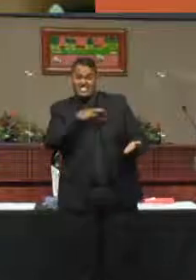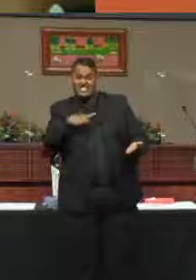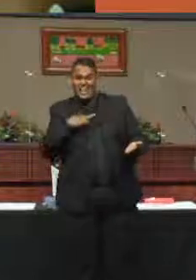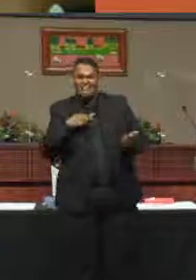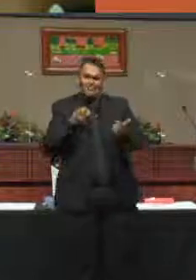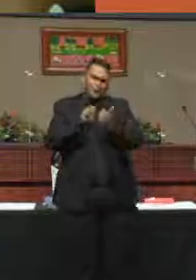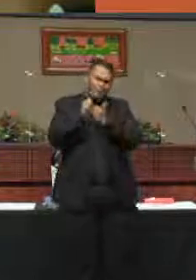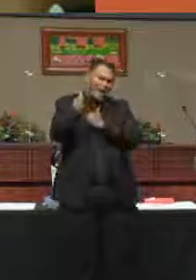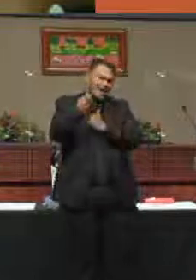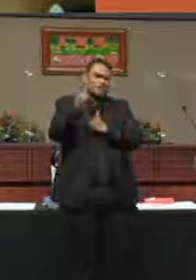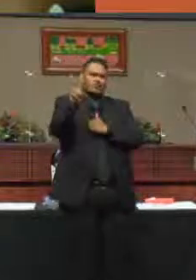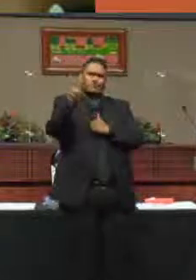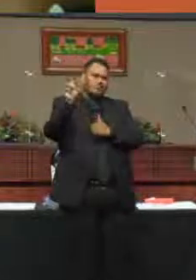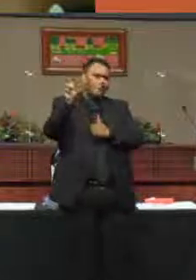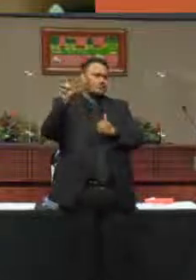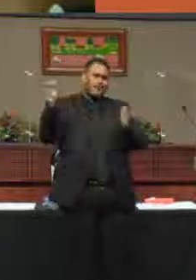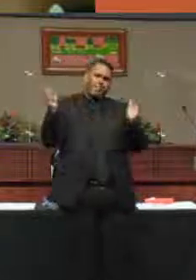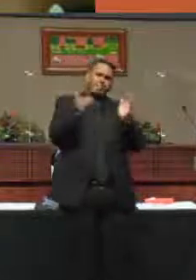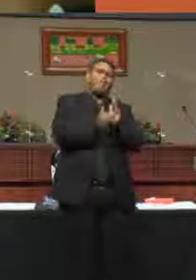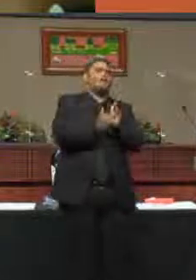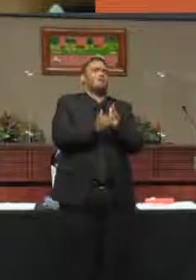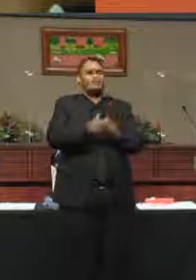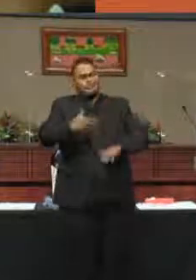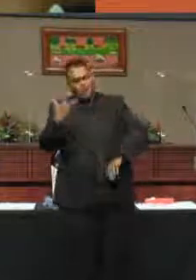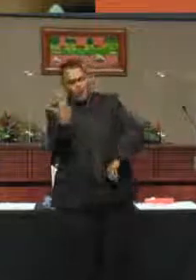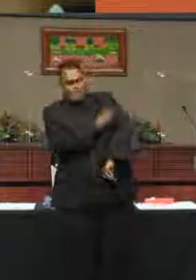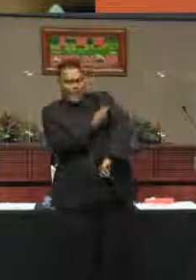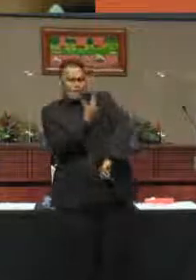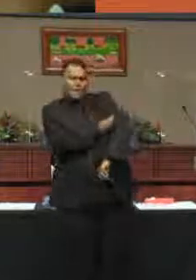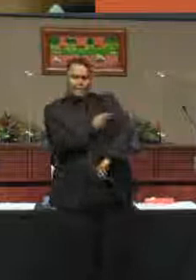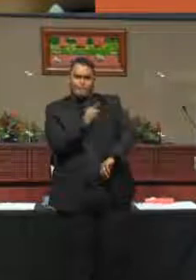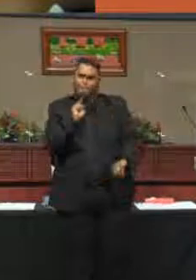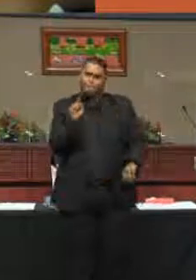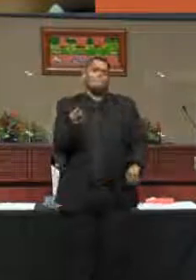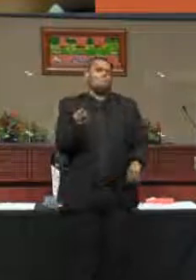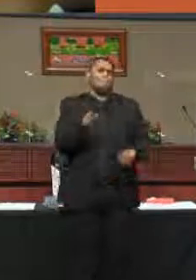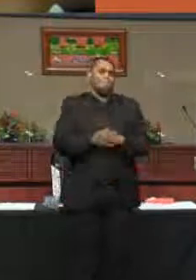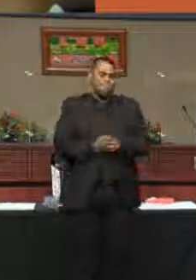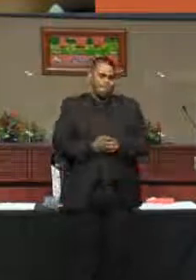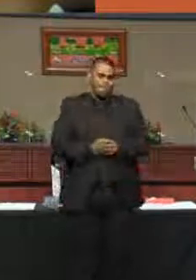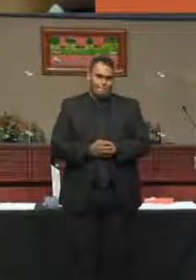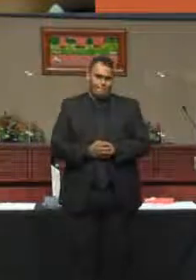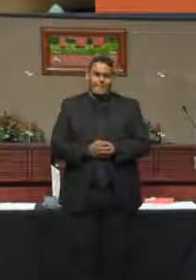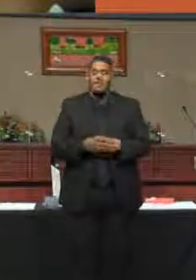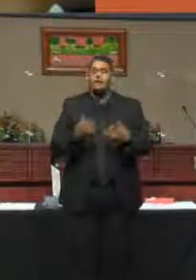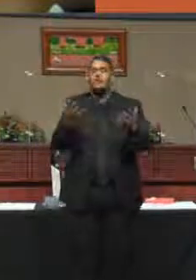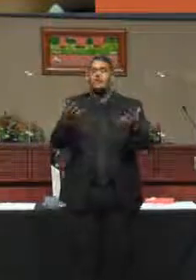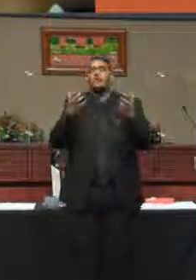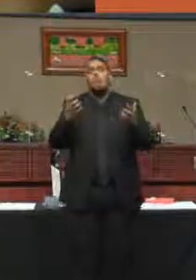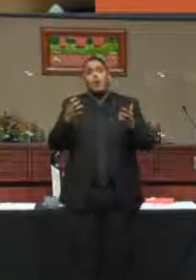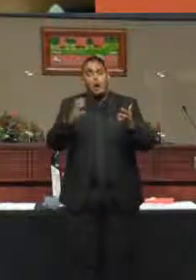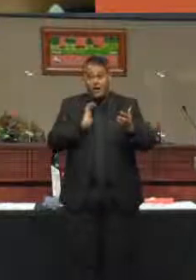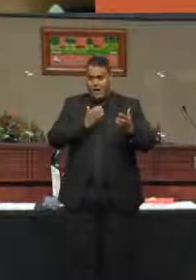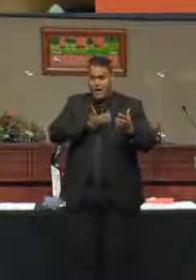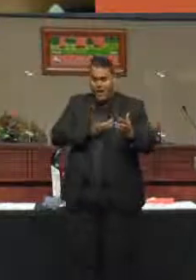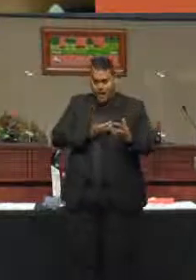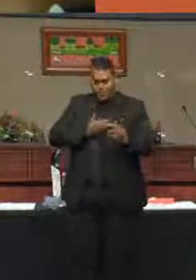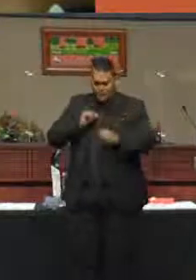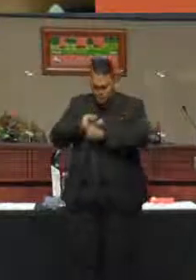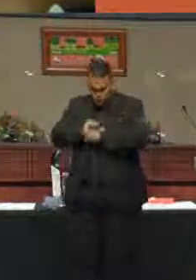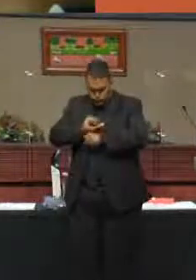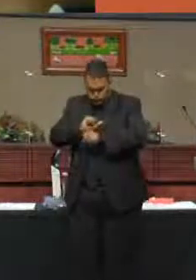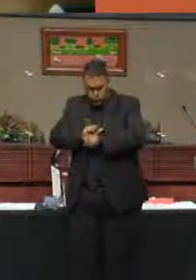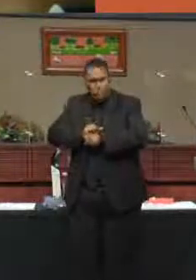of individuals who have been vaccinated at the Orange County Convention Center. We want to keep our vaccination efforts going at